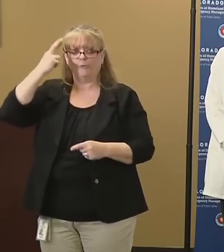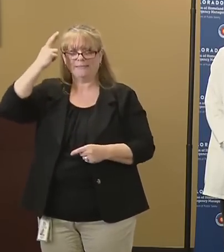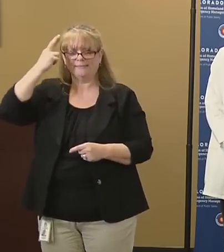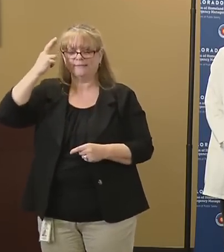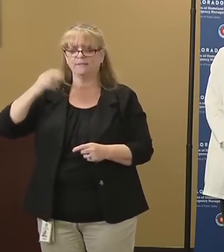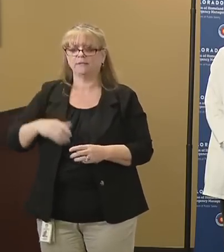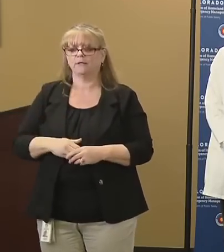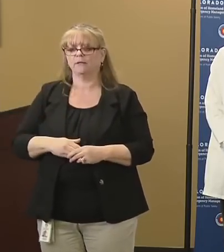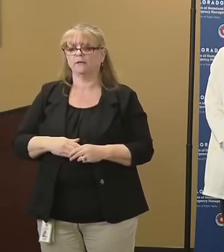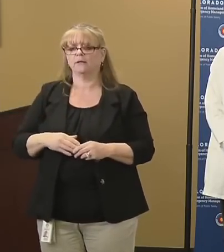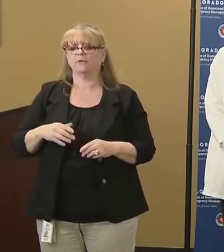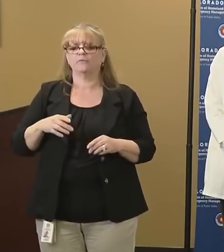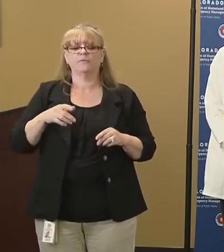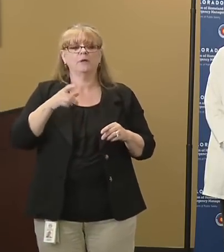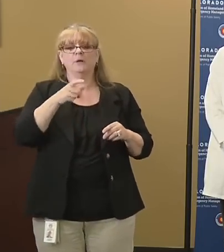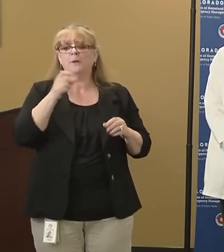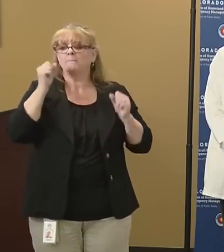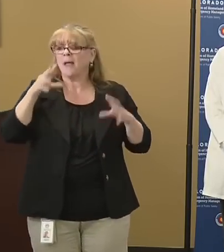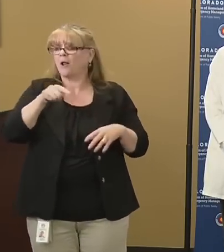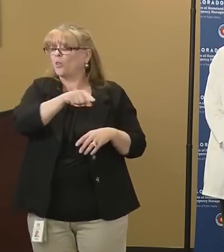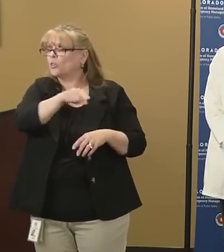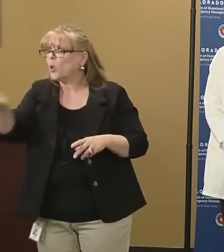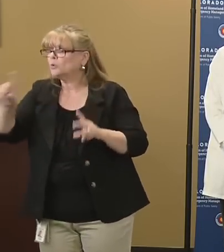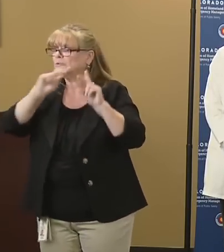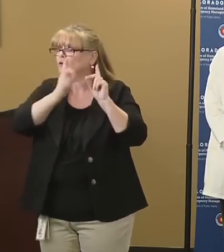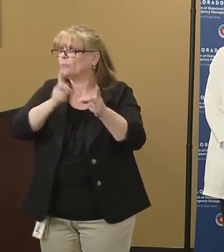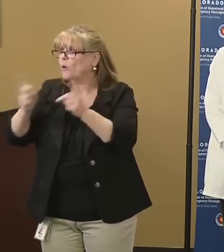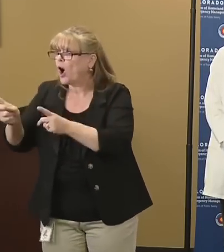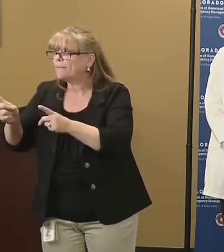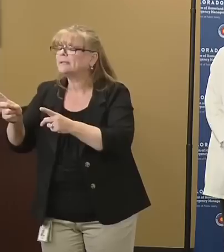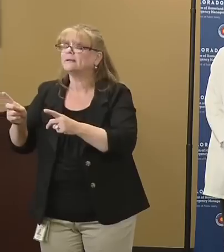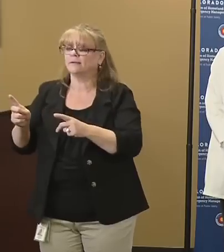to do epidemiological testing. There's some